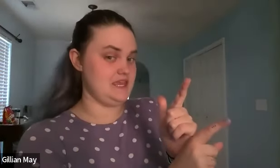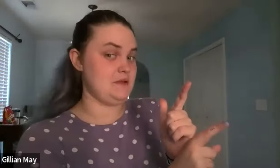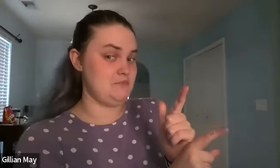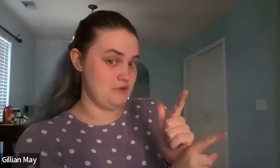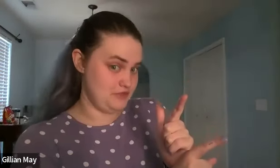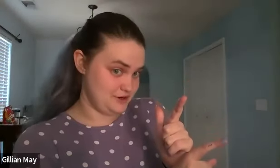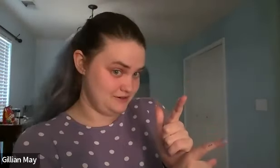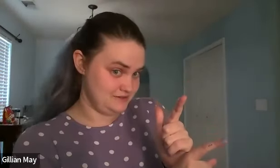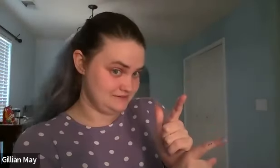Then brother.